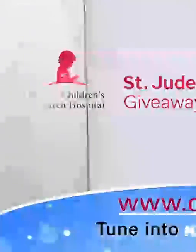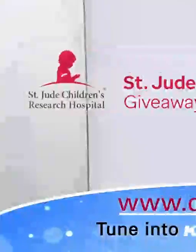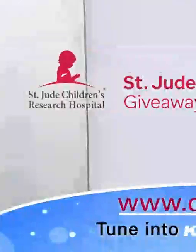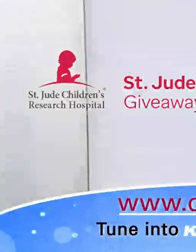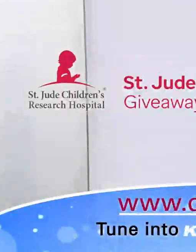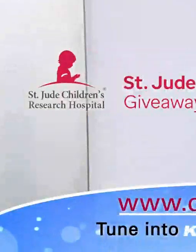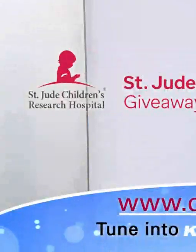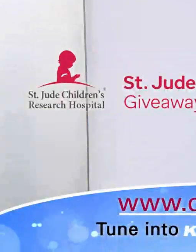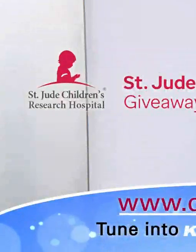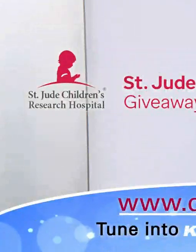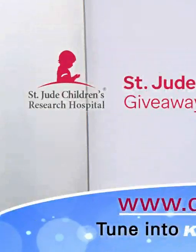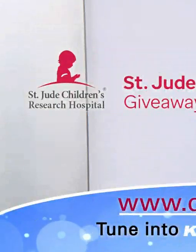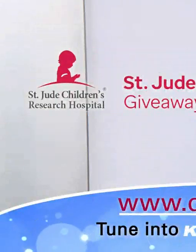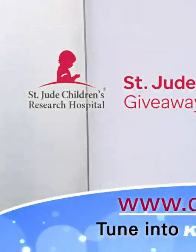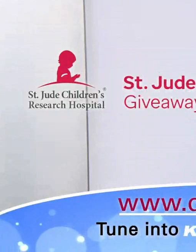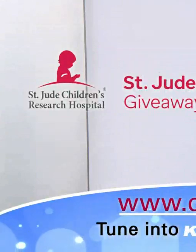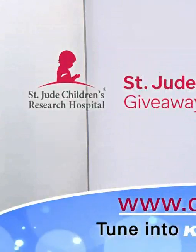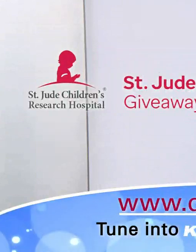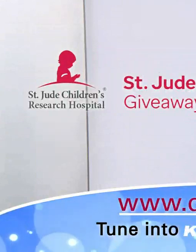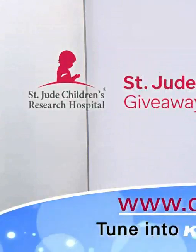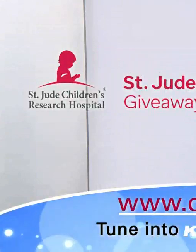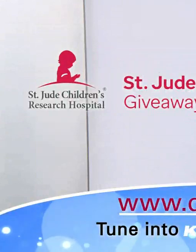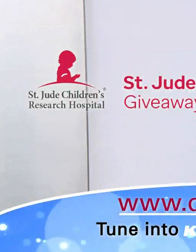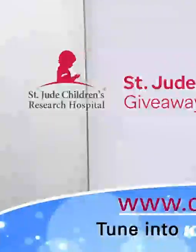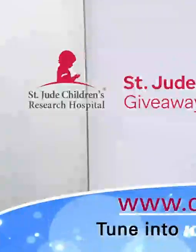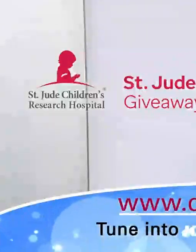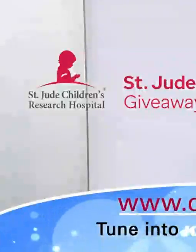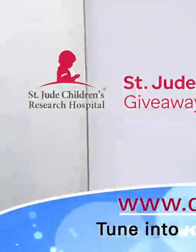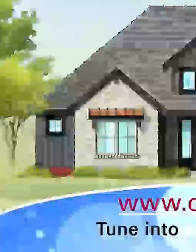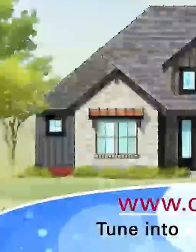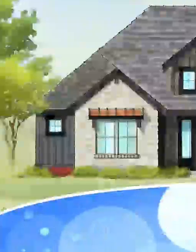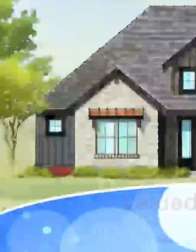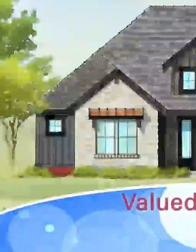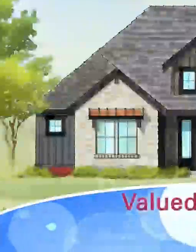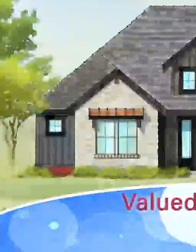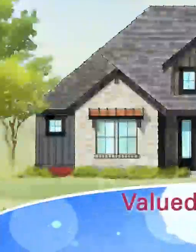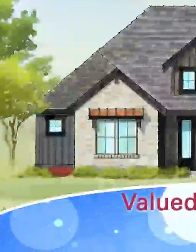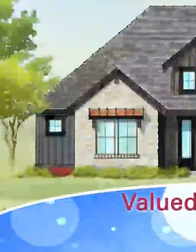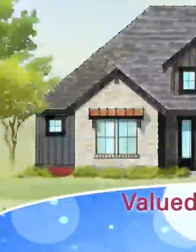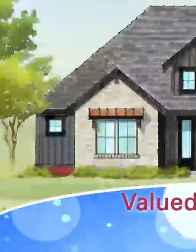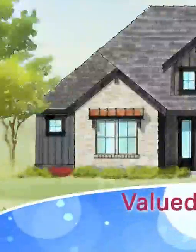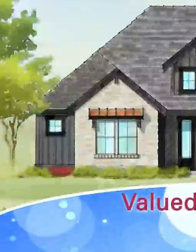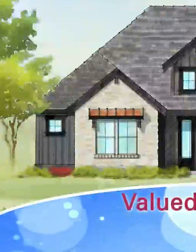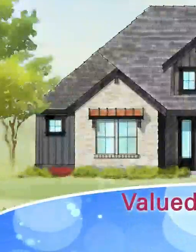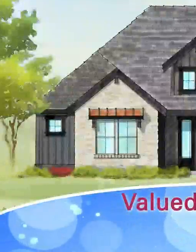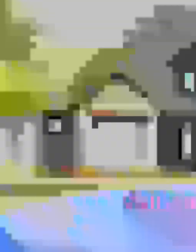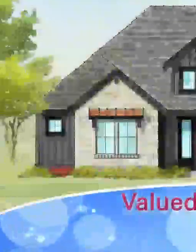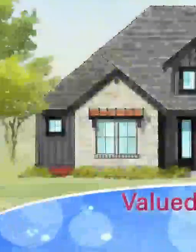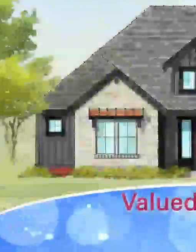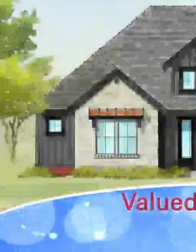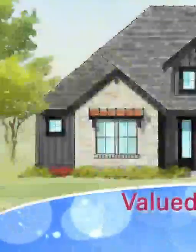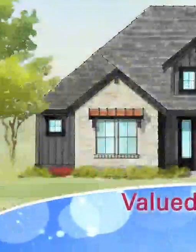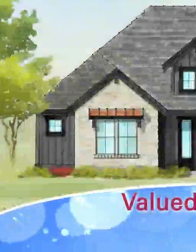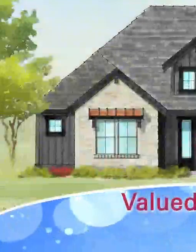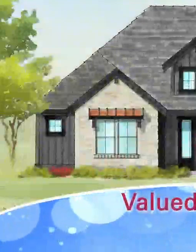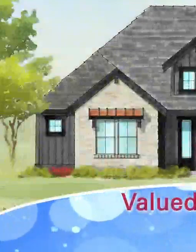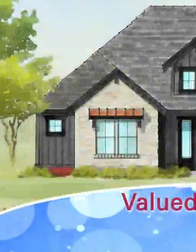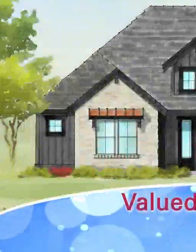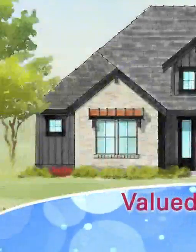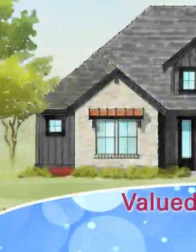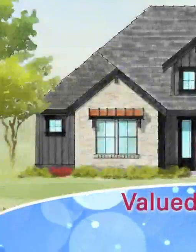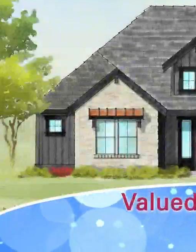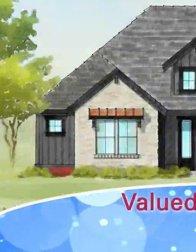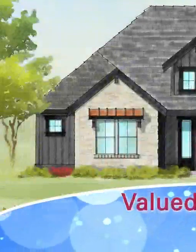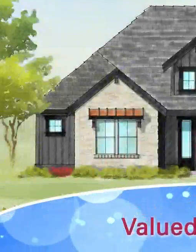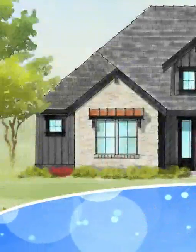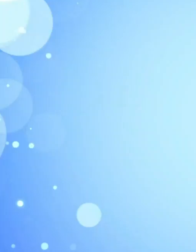and win big. Reserve your ticket for the St. Jude Dream Home Giveaway. It's a chance to win this beautiful new home built by Berkeley